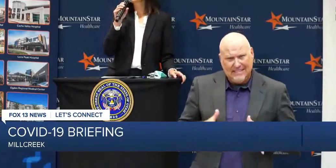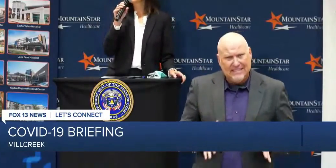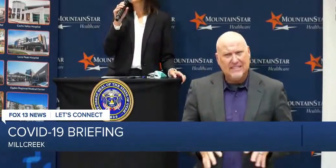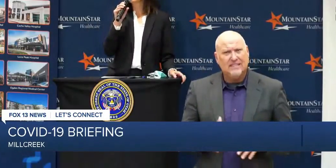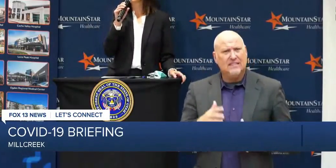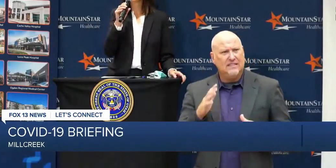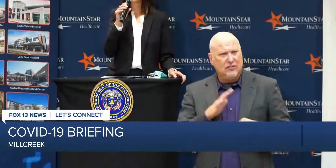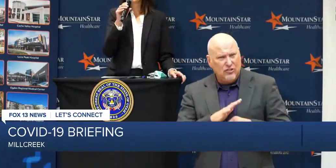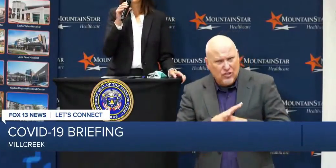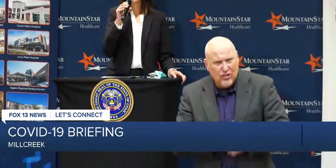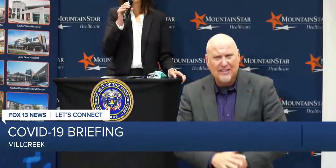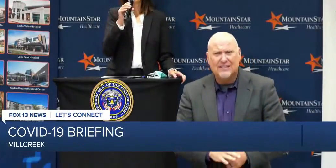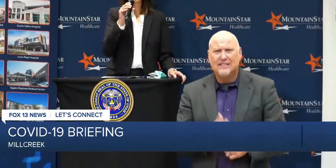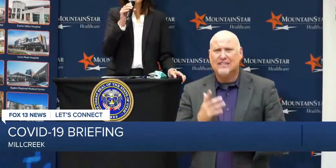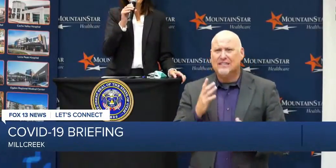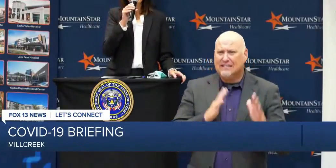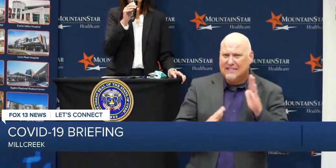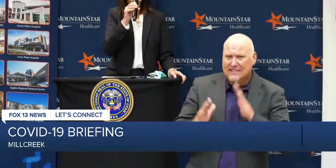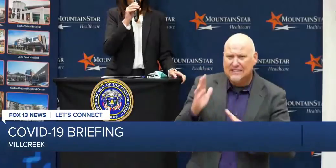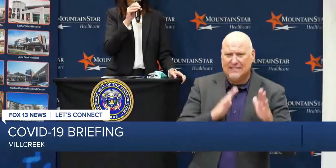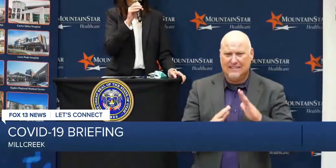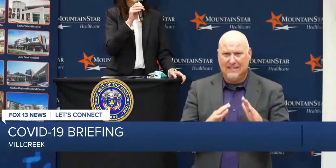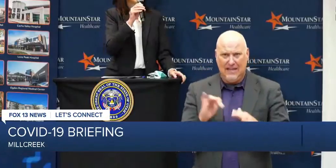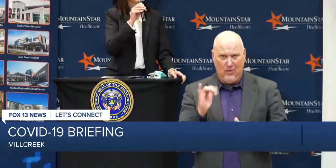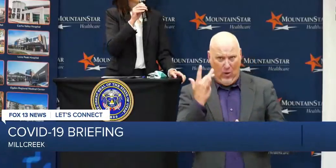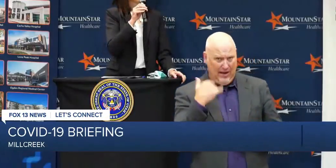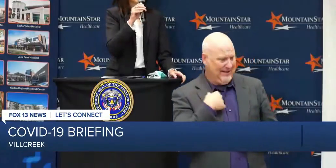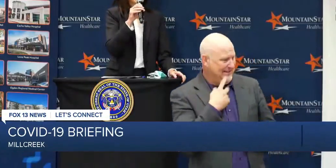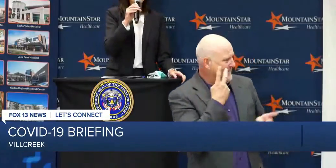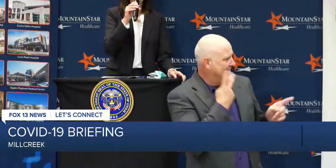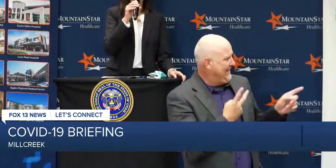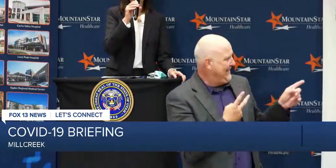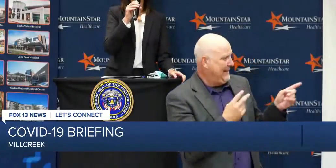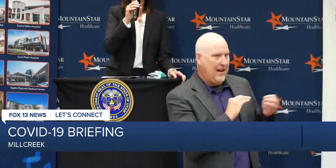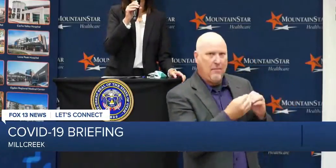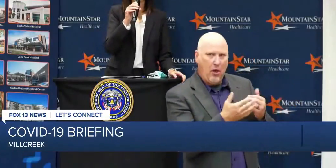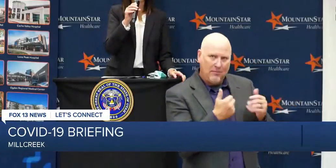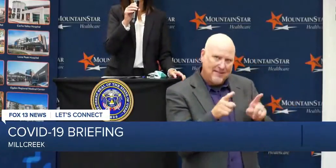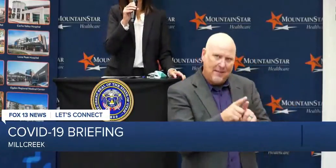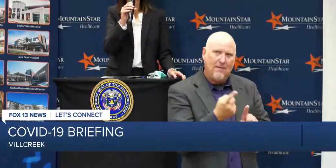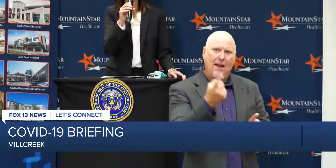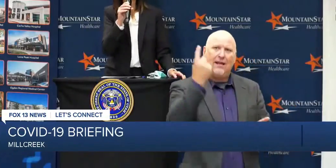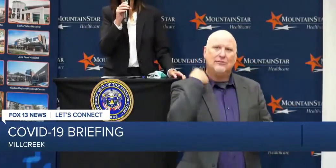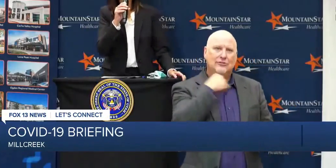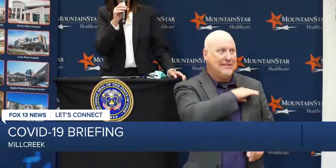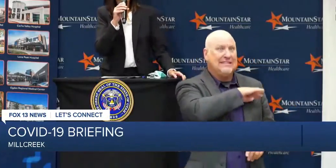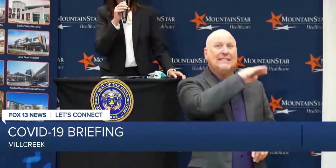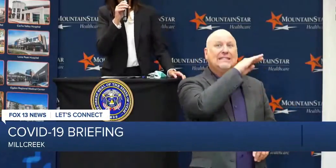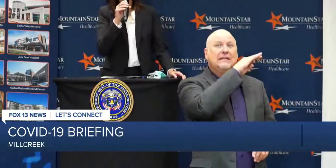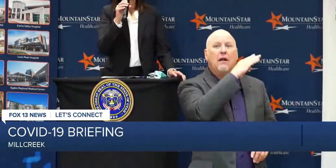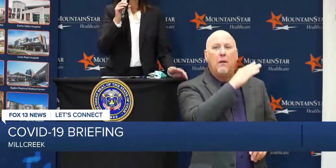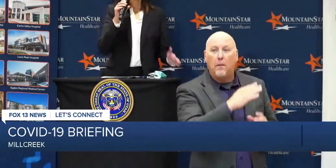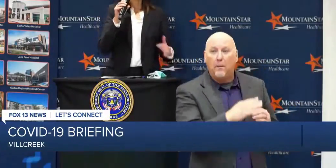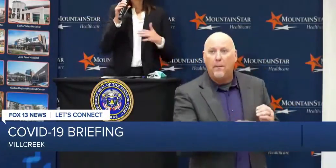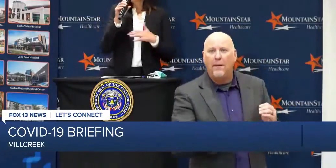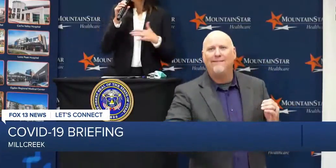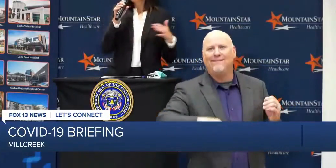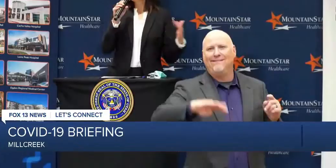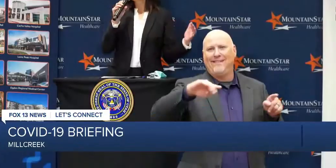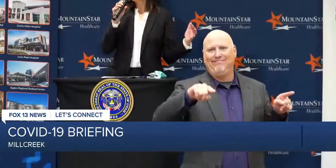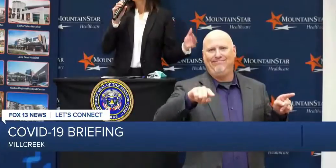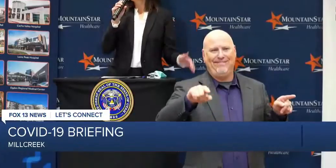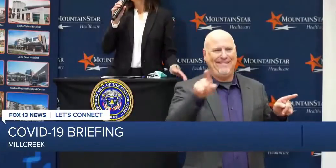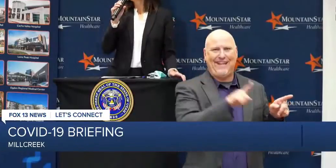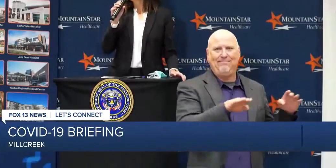seen the numbers increase. Remembering a year ago, and I can't believe it was only a year ago, the